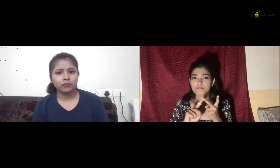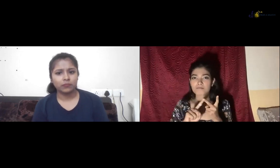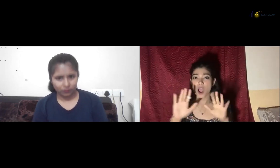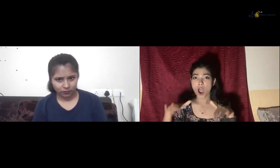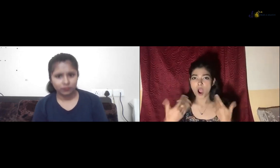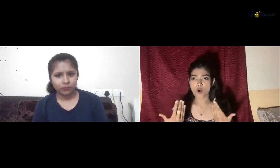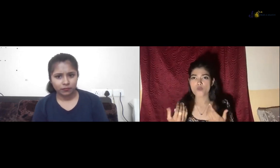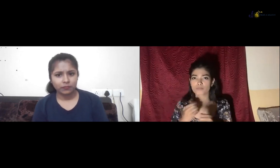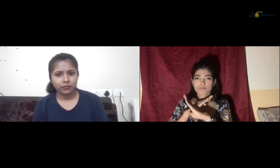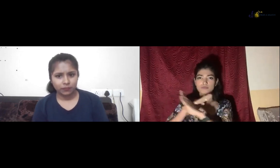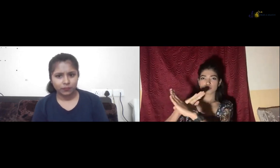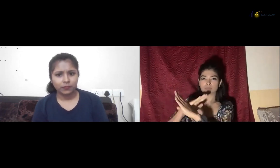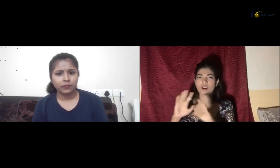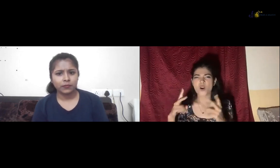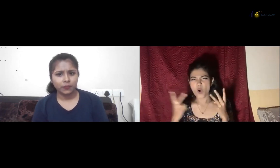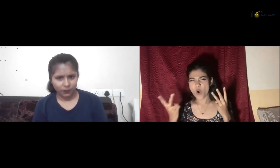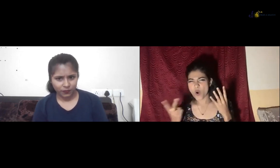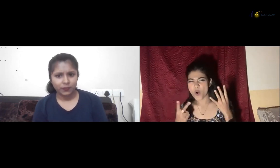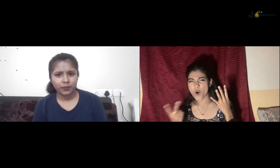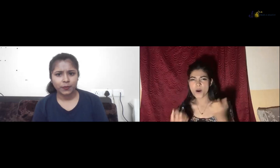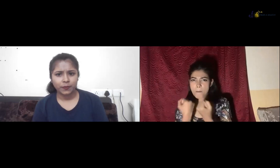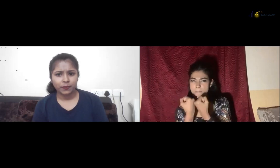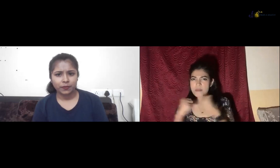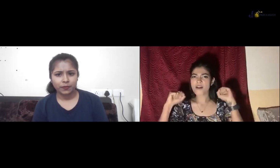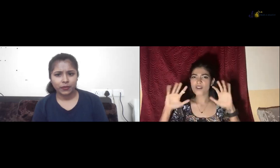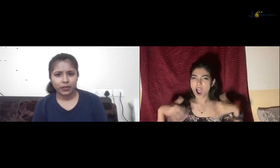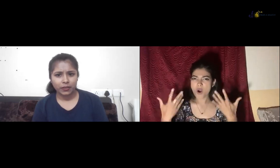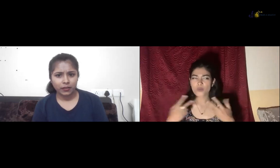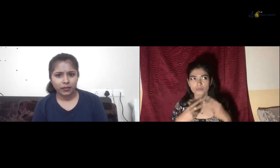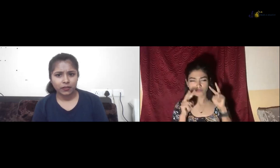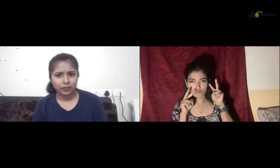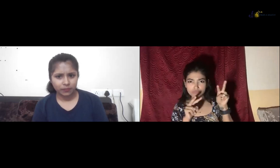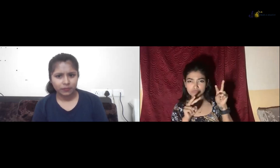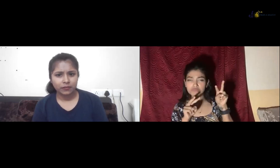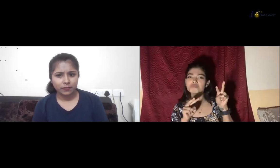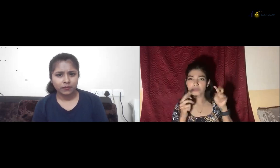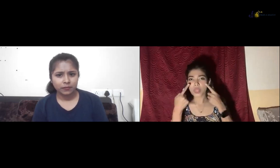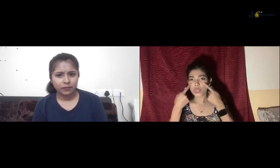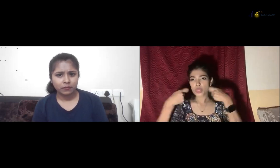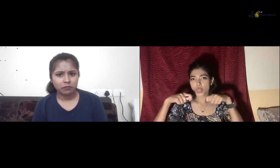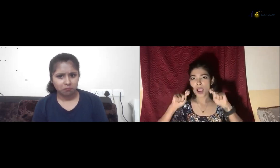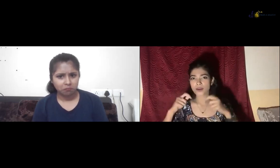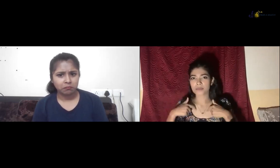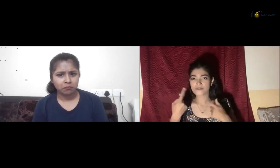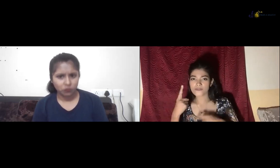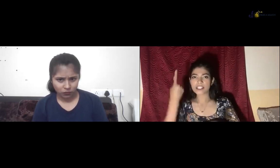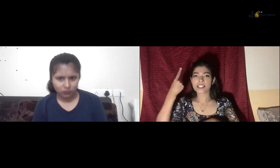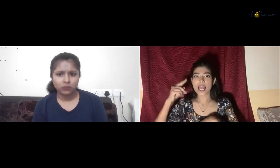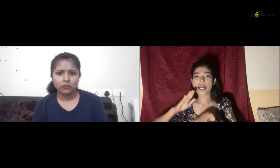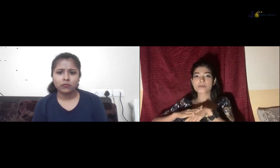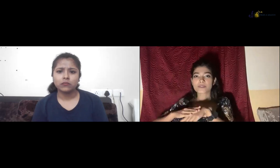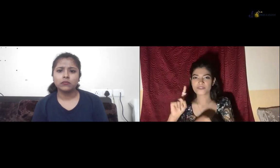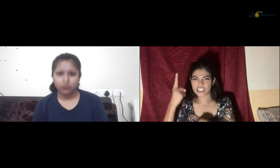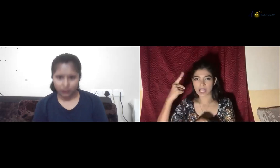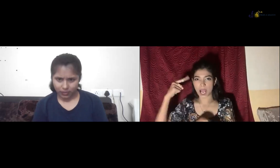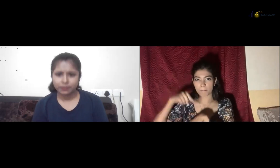how we have to respond to the other people, how we have to protect ourselves, how to be brave. So I learned from my mother and I